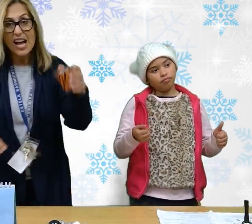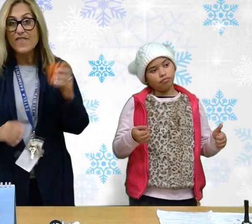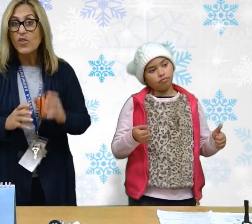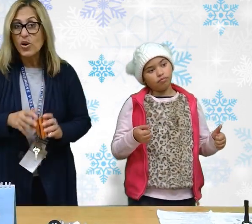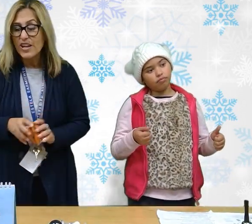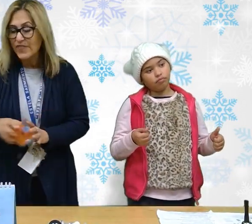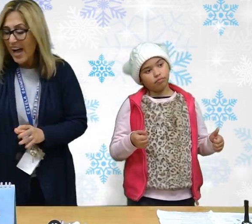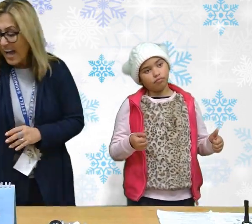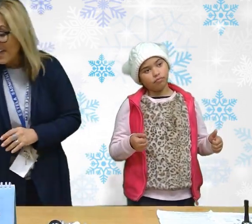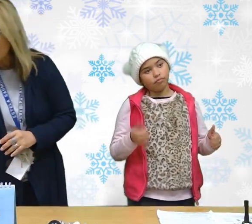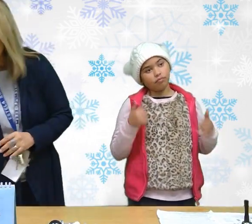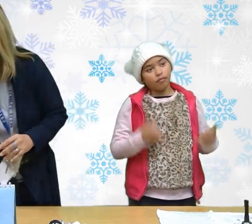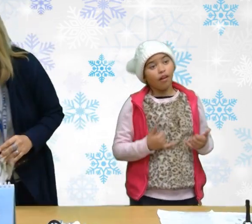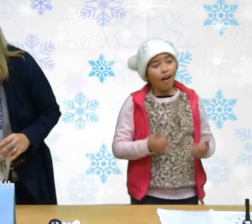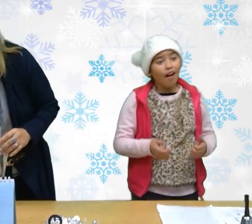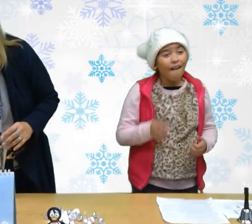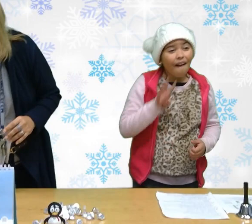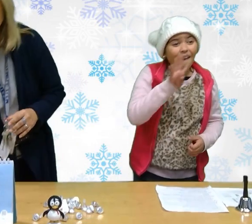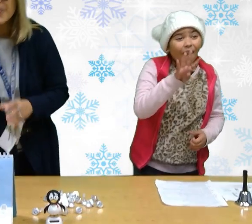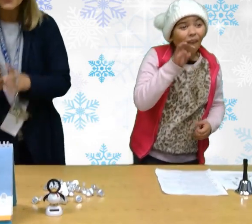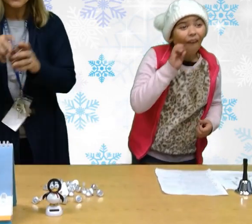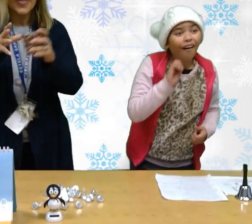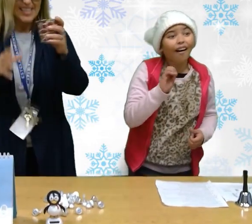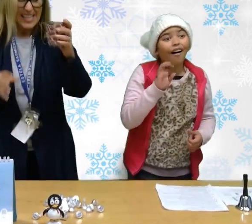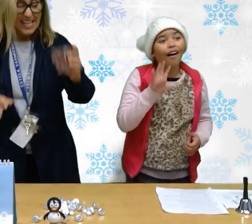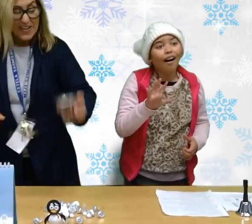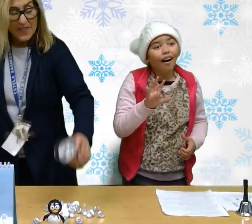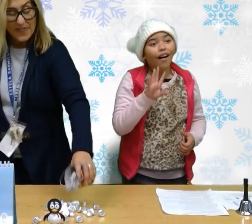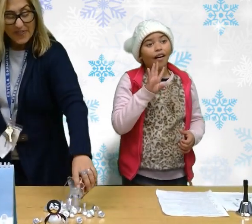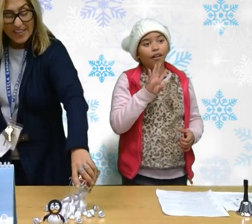we have 45 minutes.